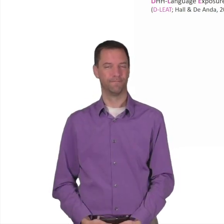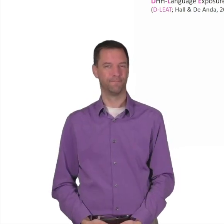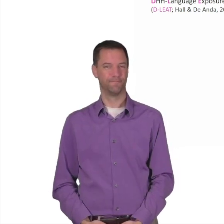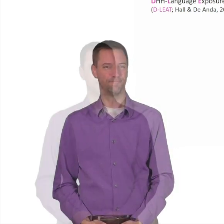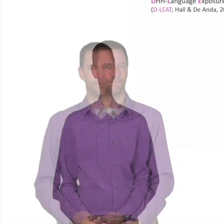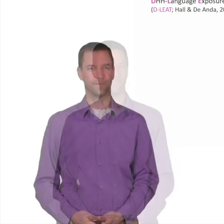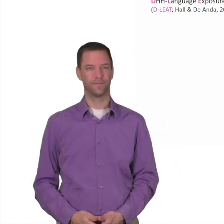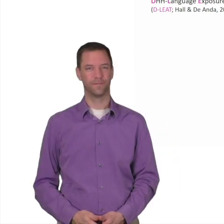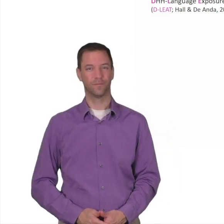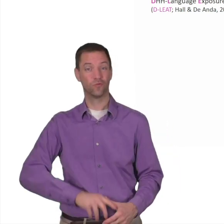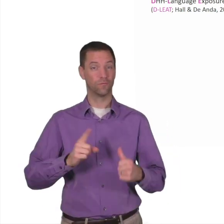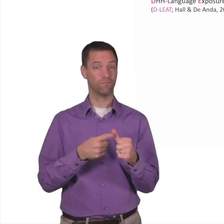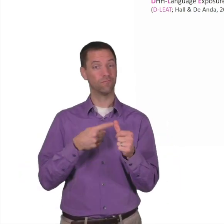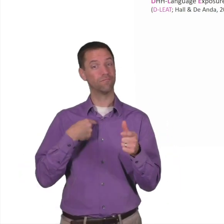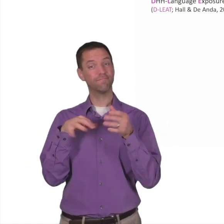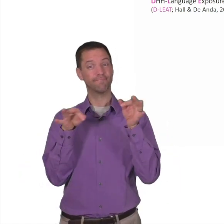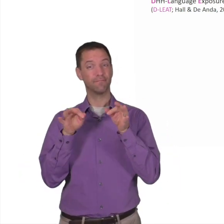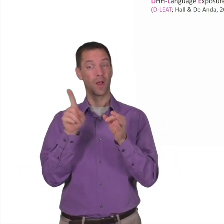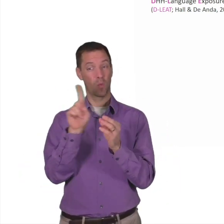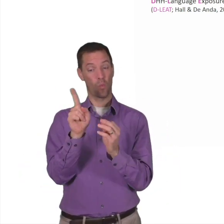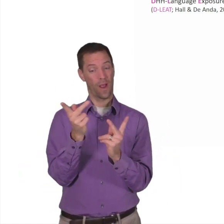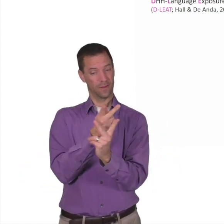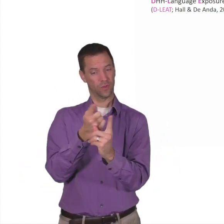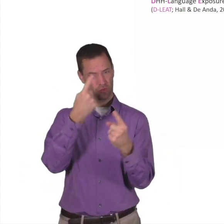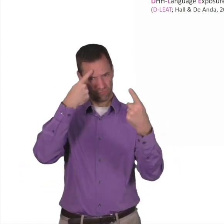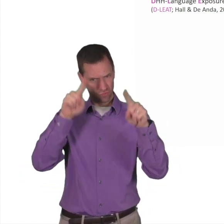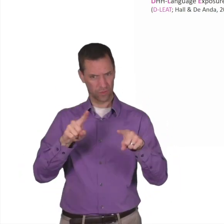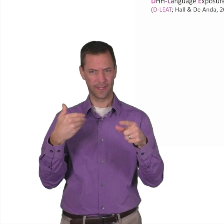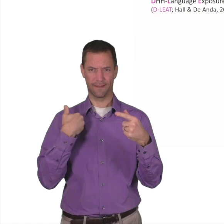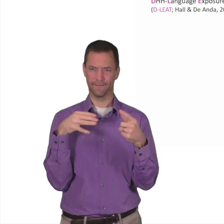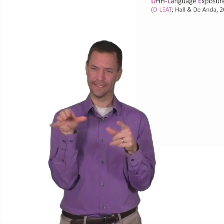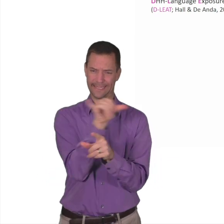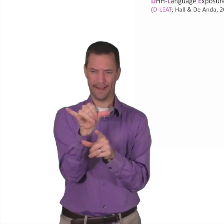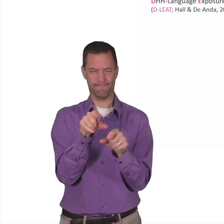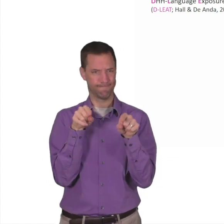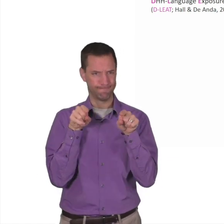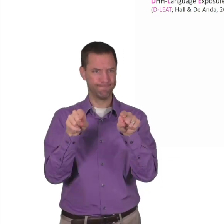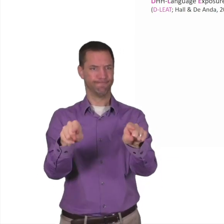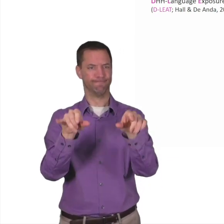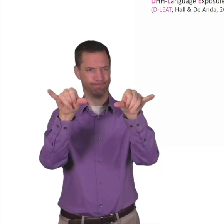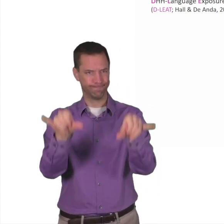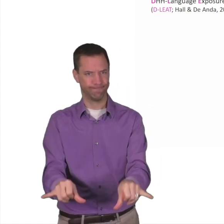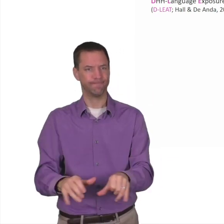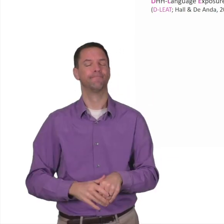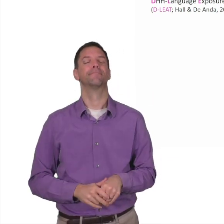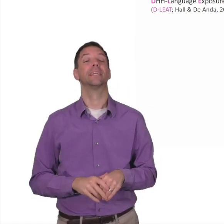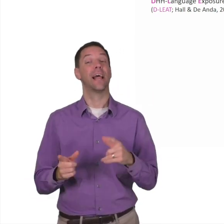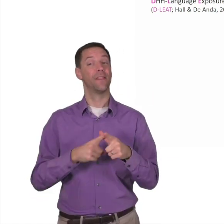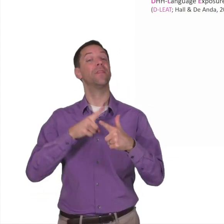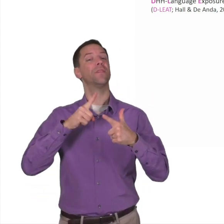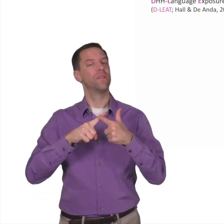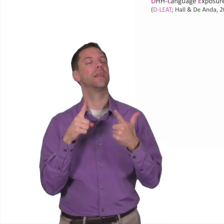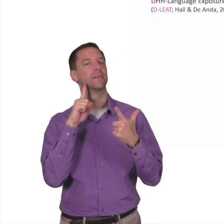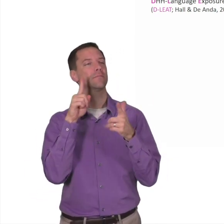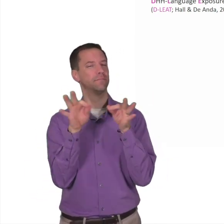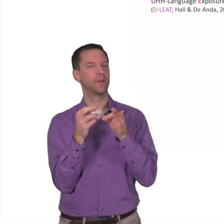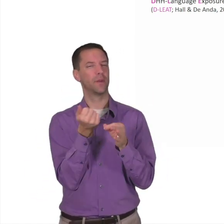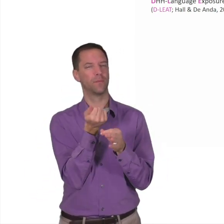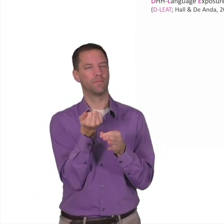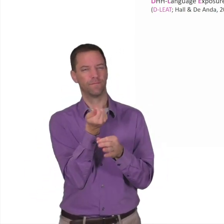or LAPT. So first I'll explain the features that these tools have in common, and then